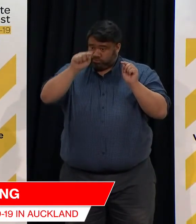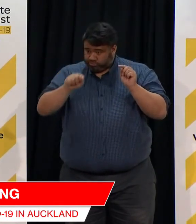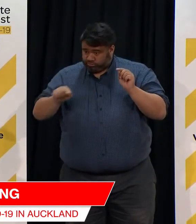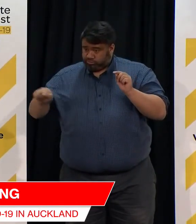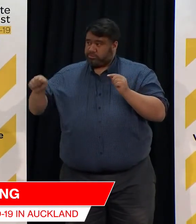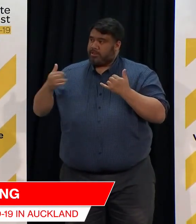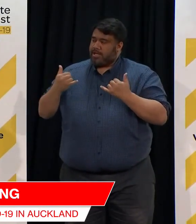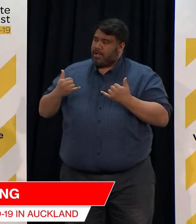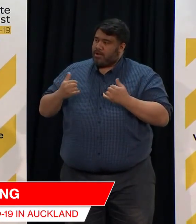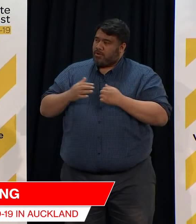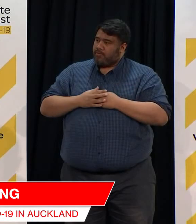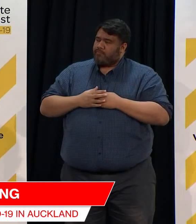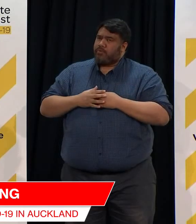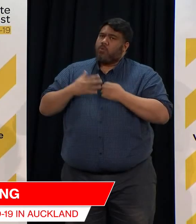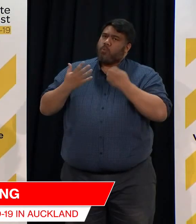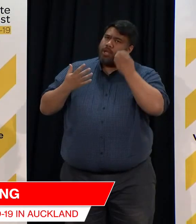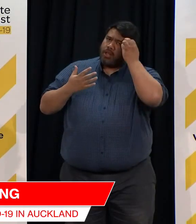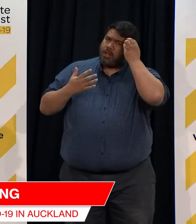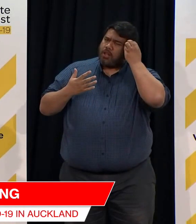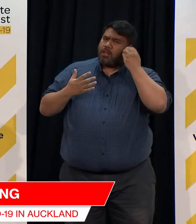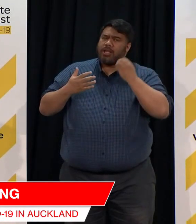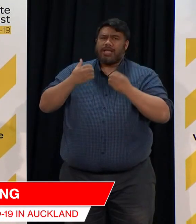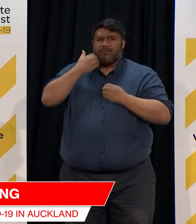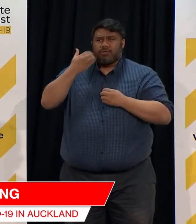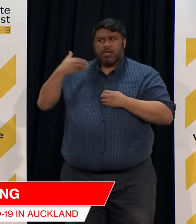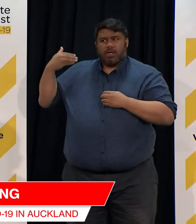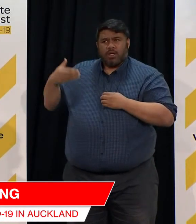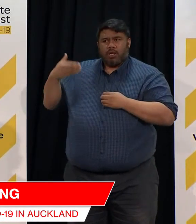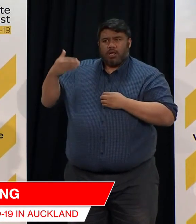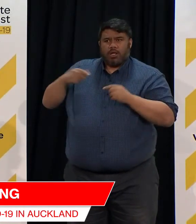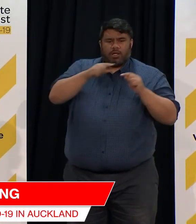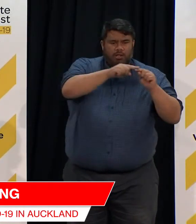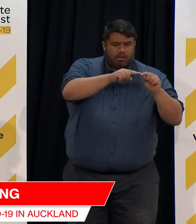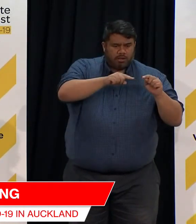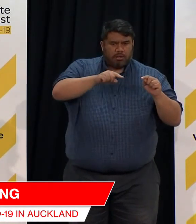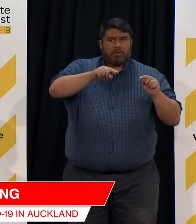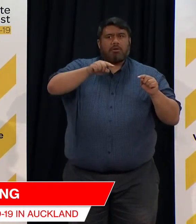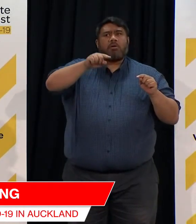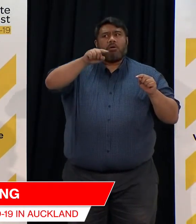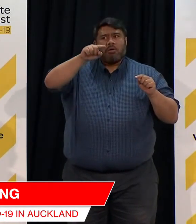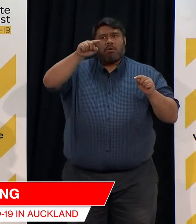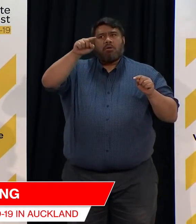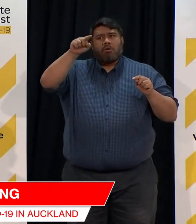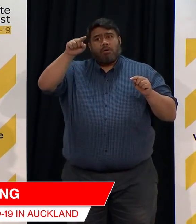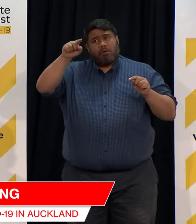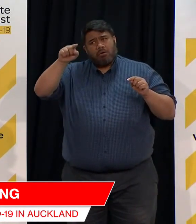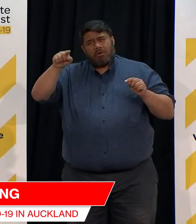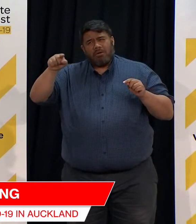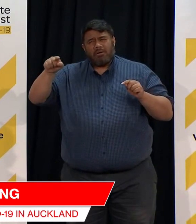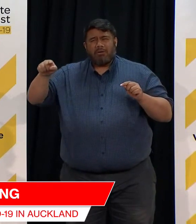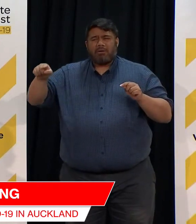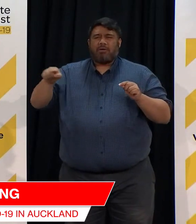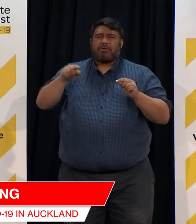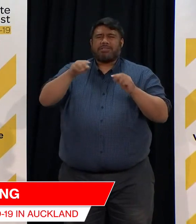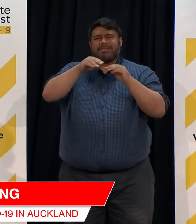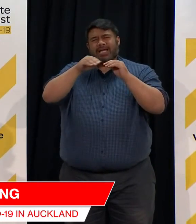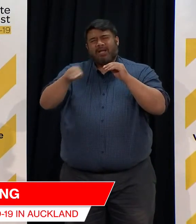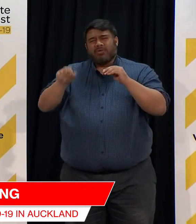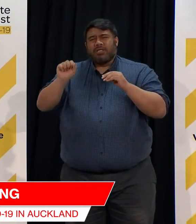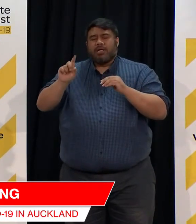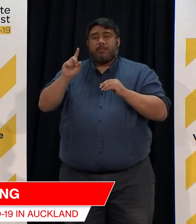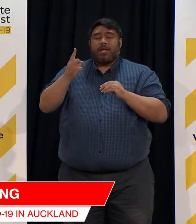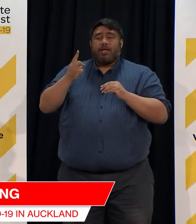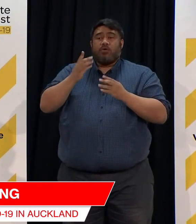we've seen previously. Ultimately, that's in large part going to come down to sustaining the level of demand that we have